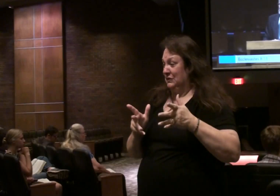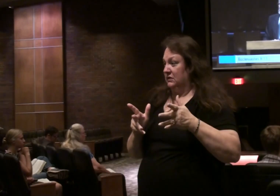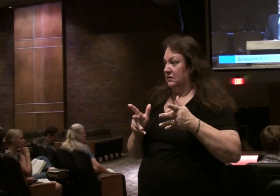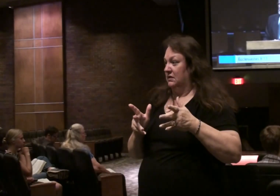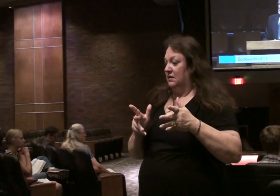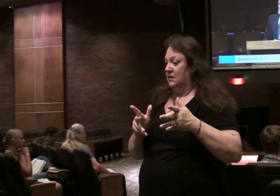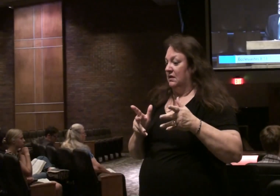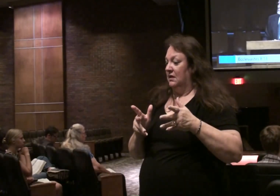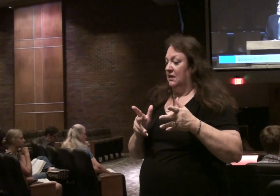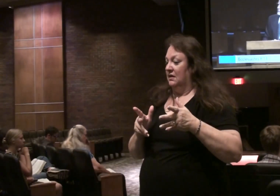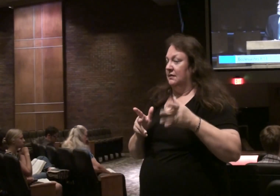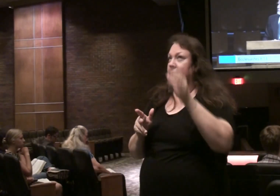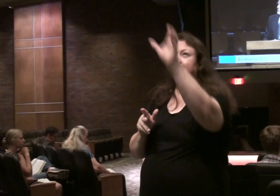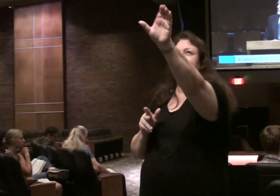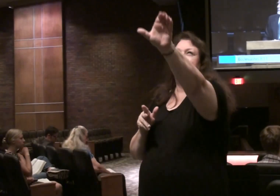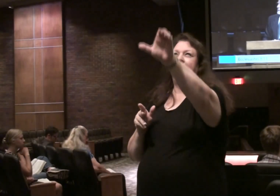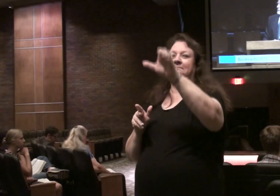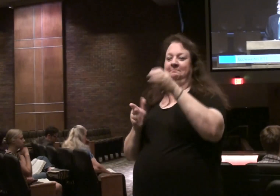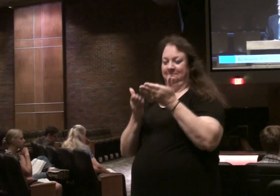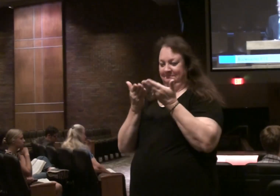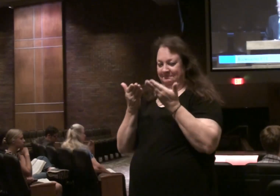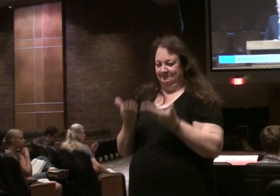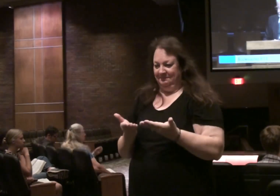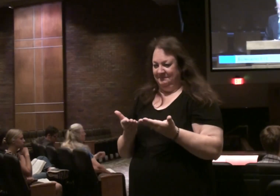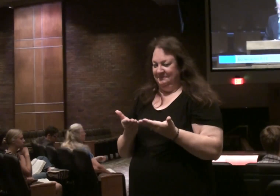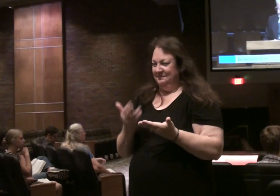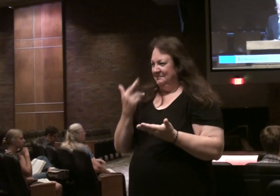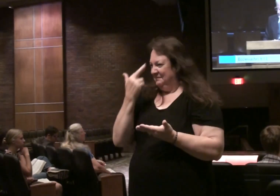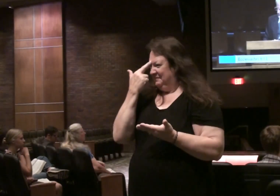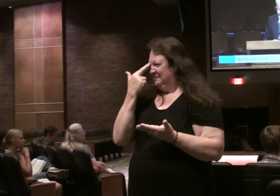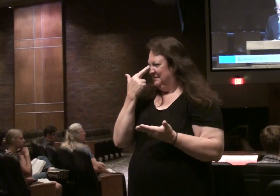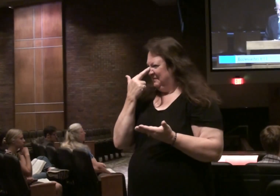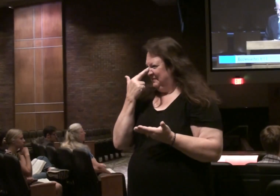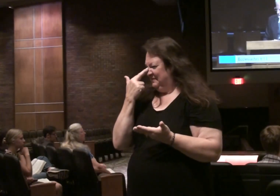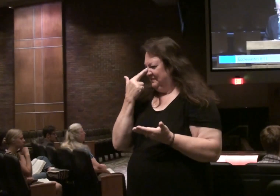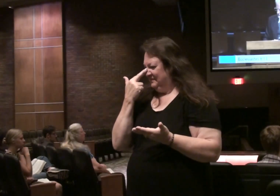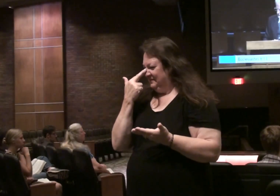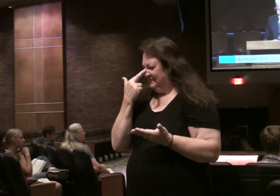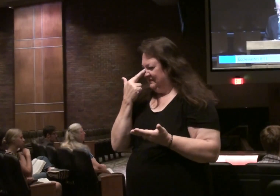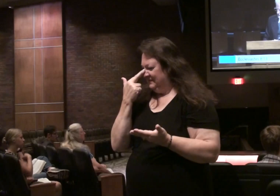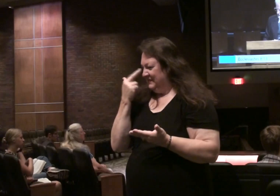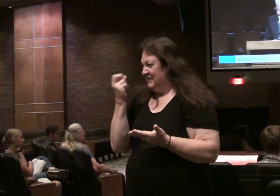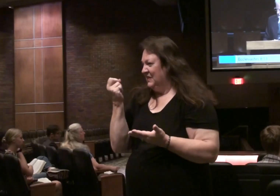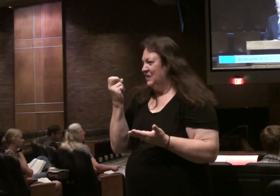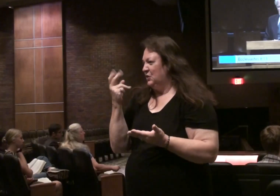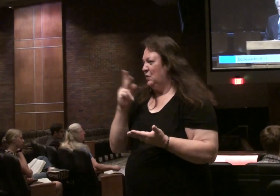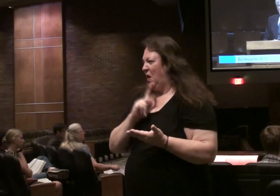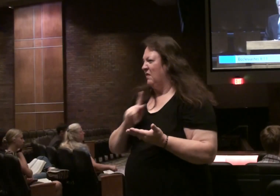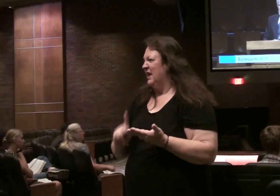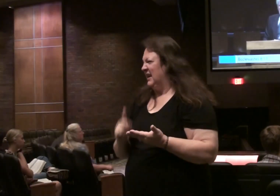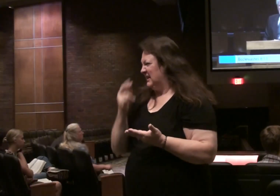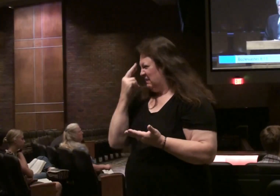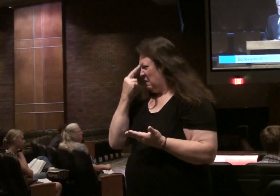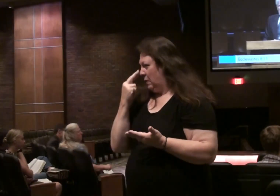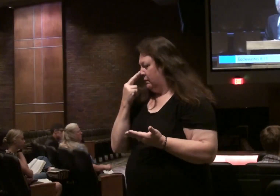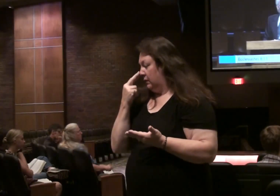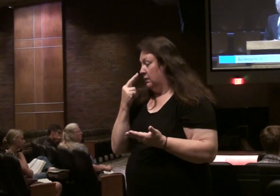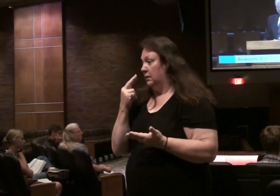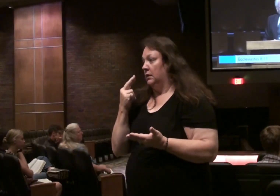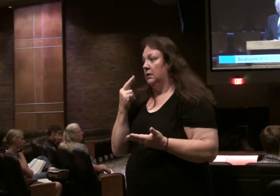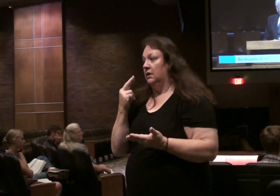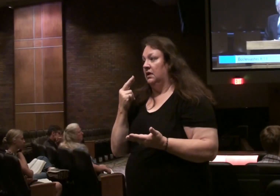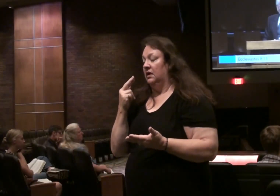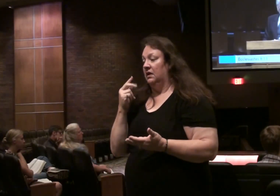You know, I pulled off the book on my shelf, the Roman who wrote the lives of the 12 Caesars. You read it. You talk